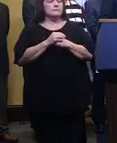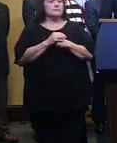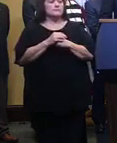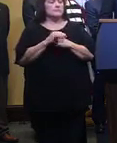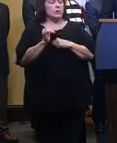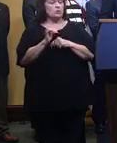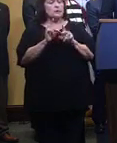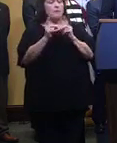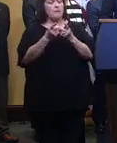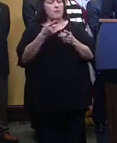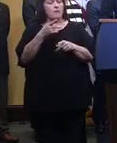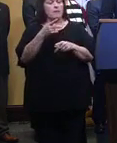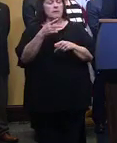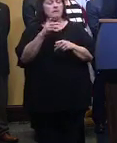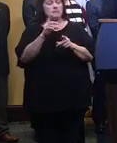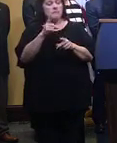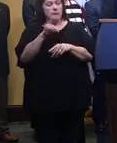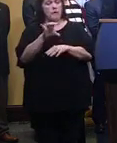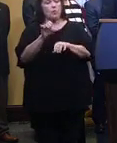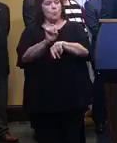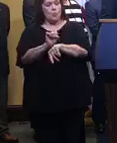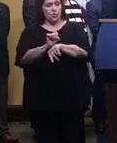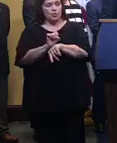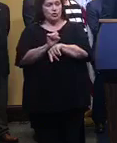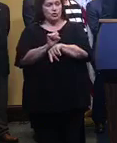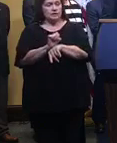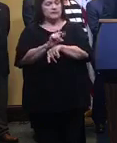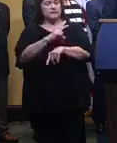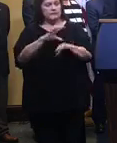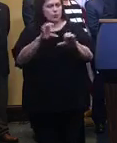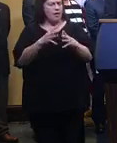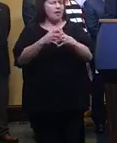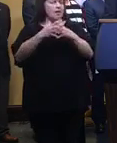and the Department of Public Works crew, they're doing a huge amount of